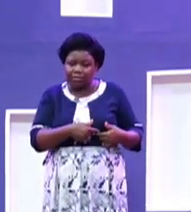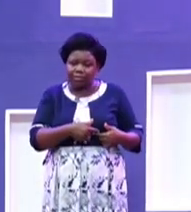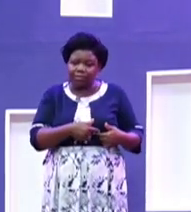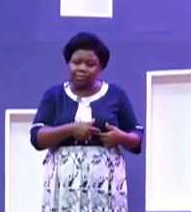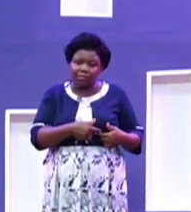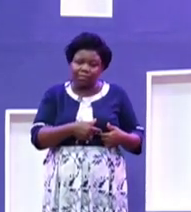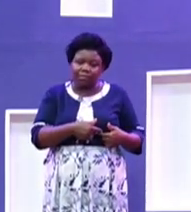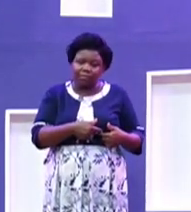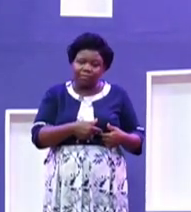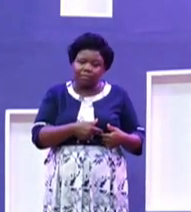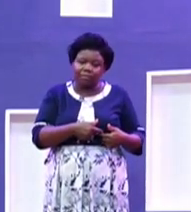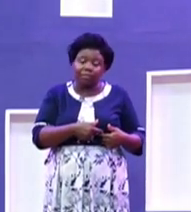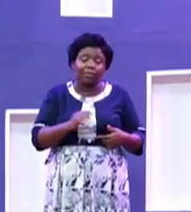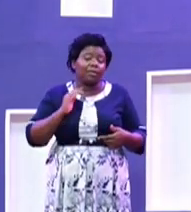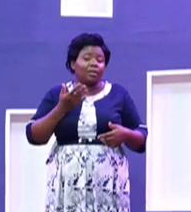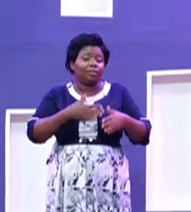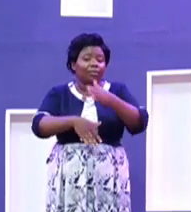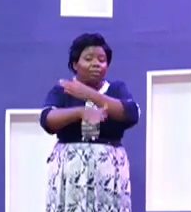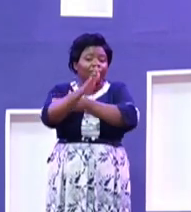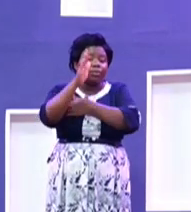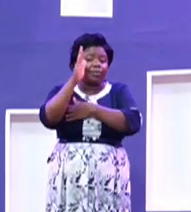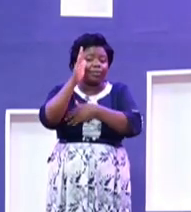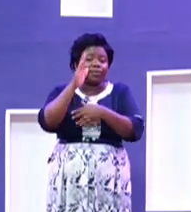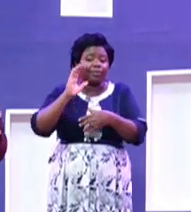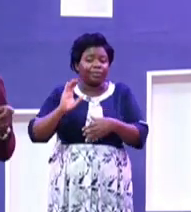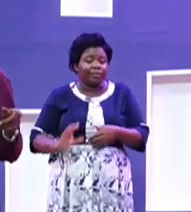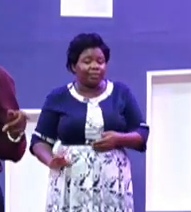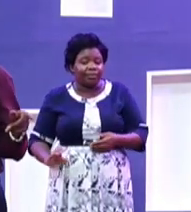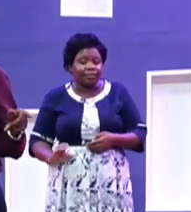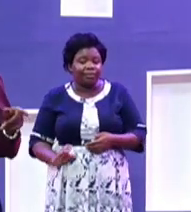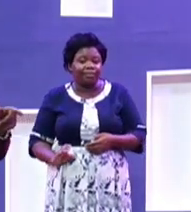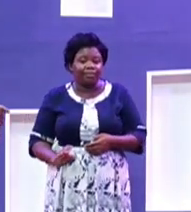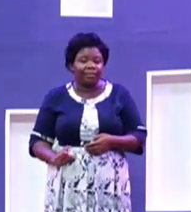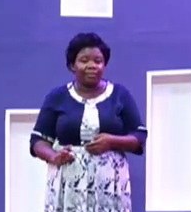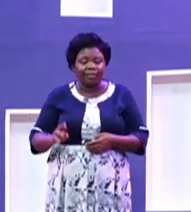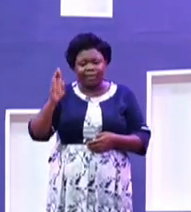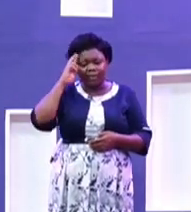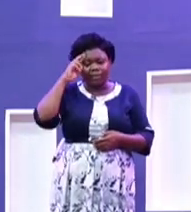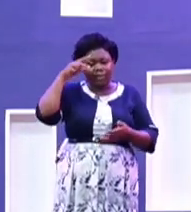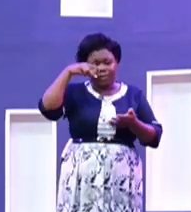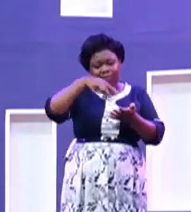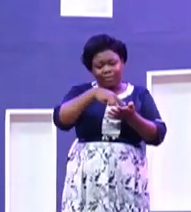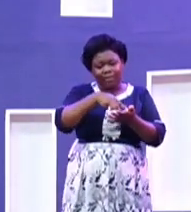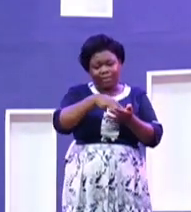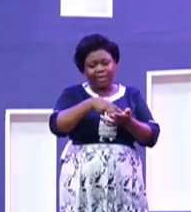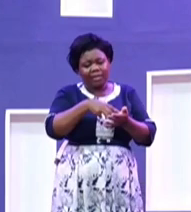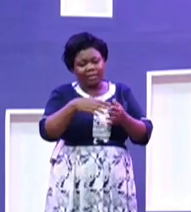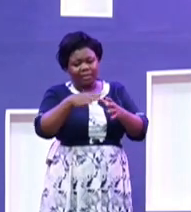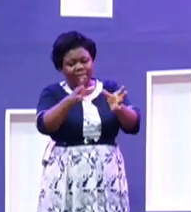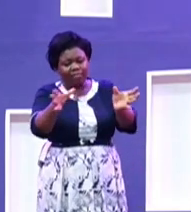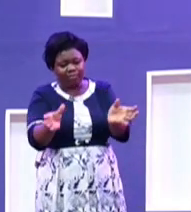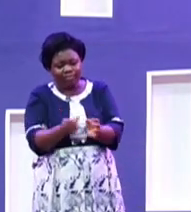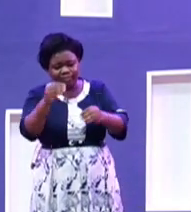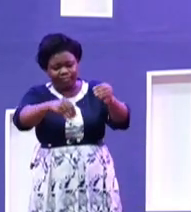ogusiima Katonda waffe yakula bw'ati ojjukira nti Kolo yali ayimiridde we baweerayo